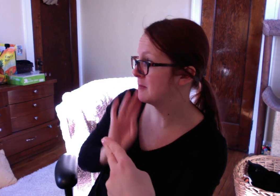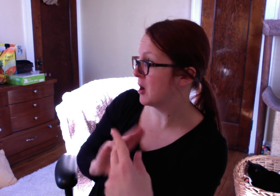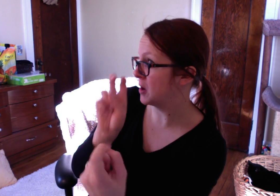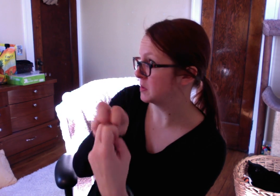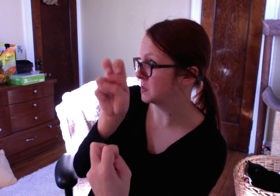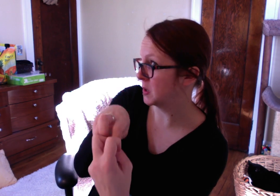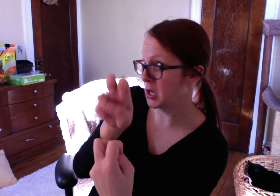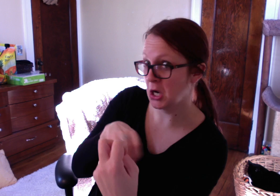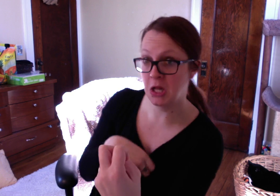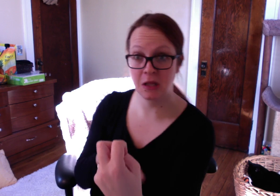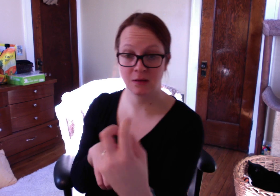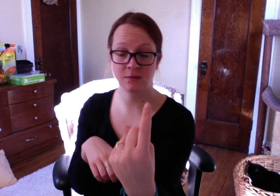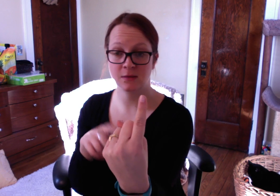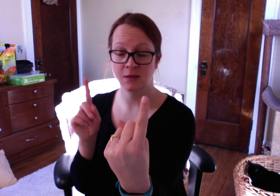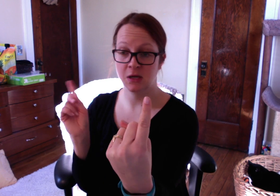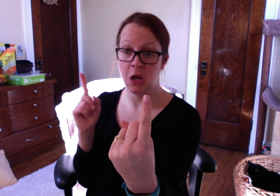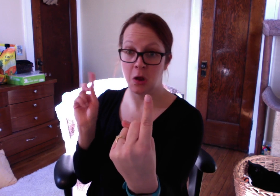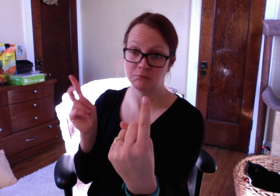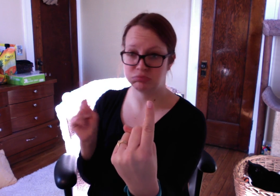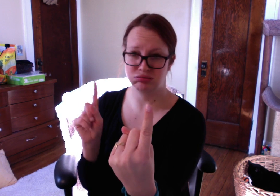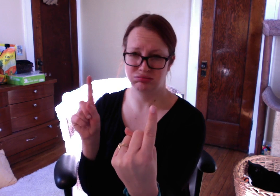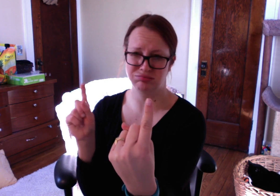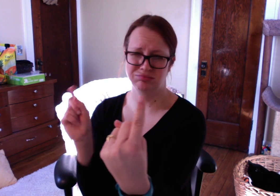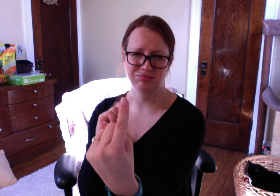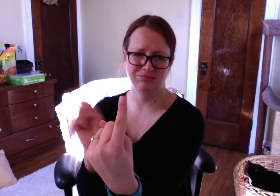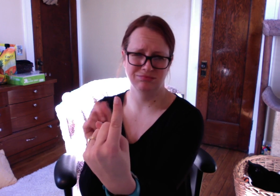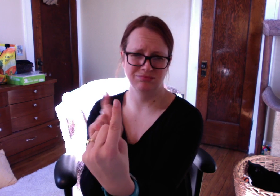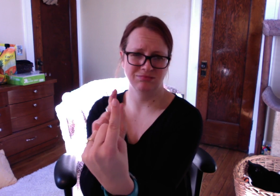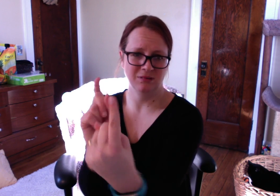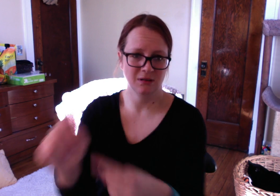called. "Hurry, hurry!"